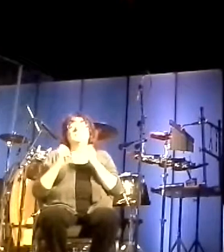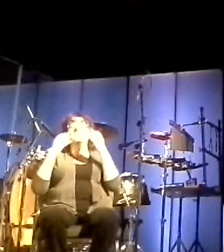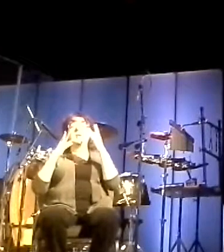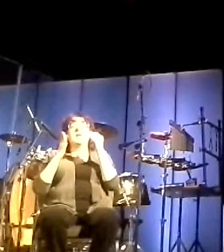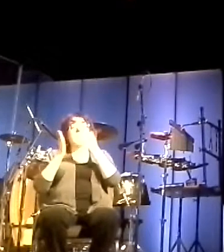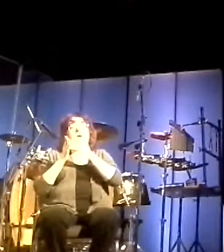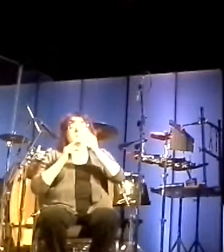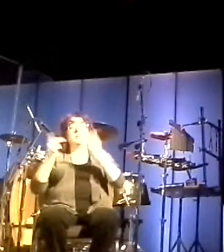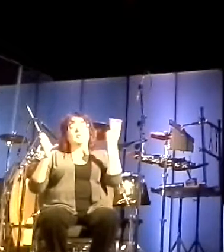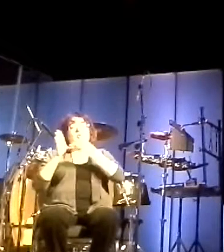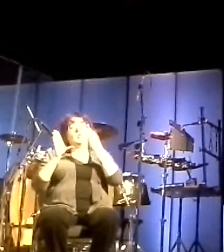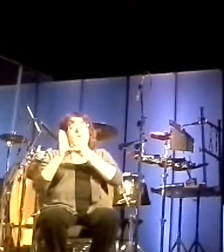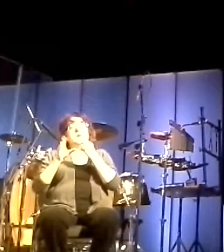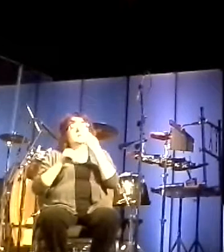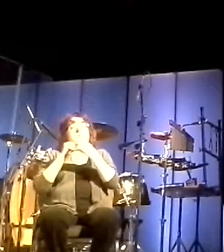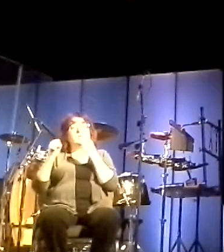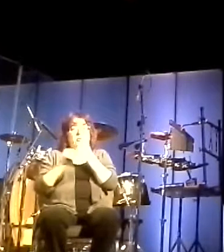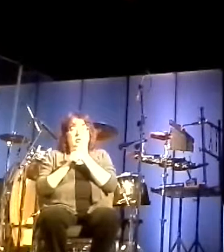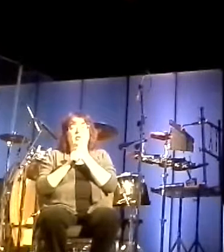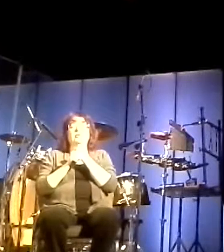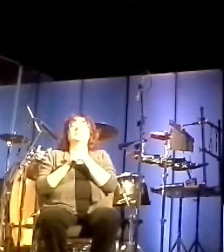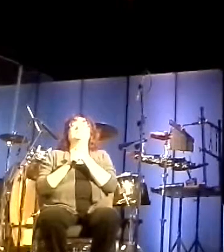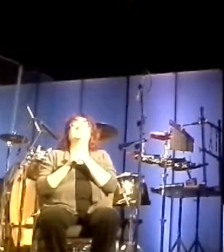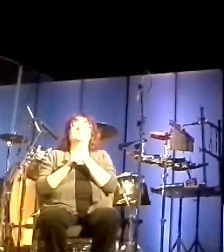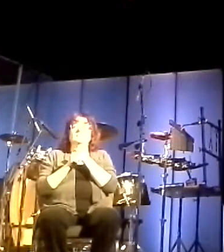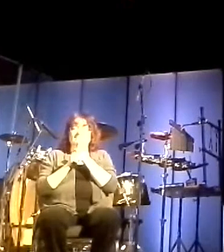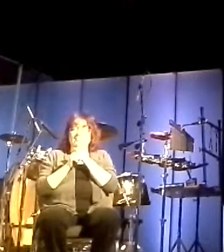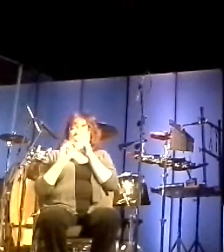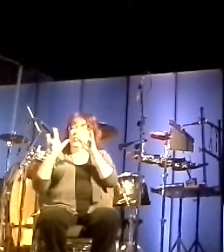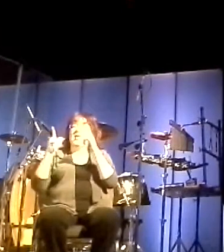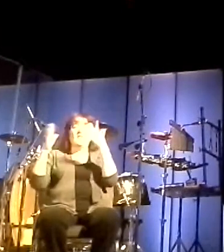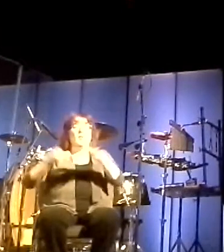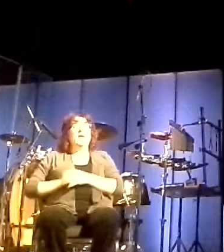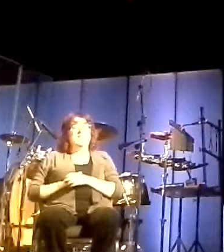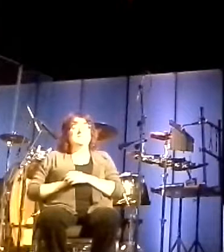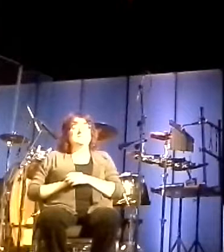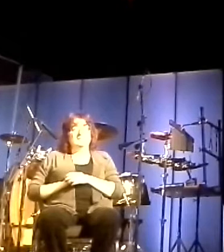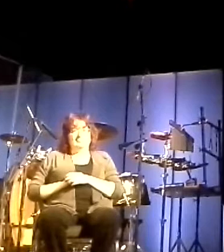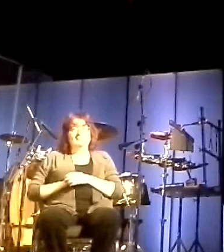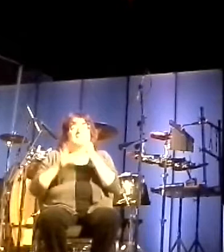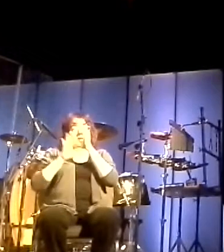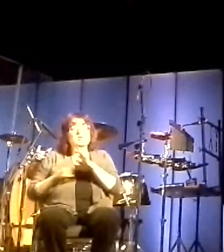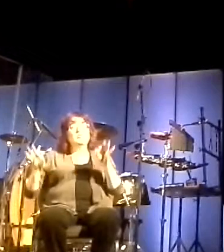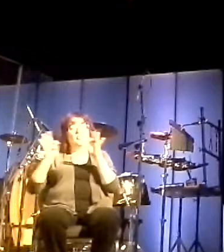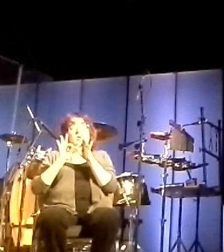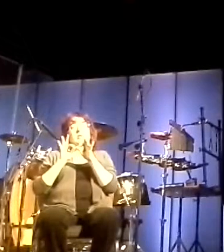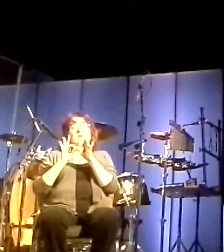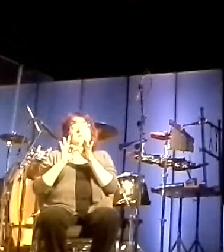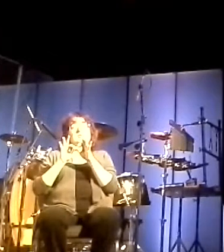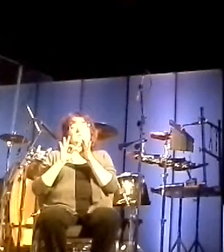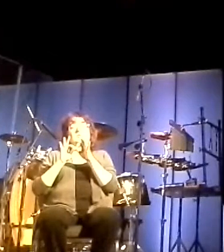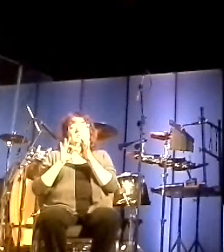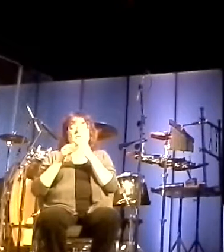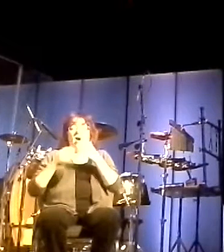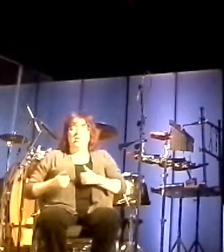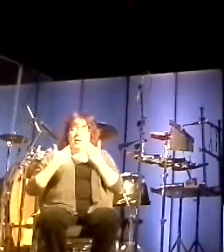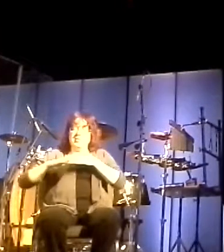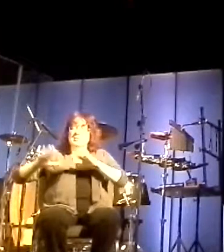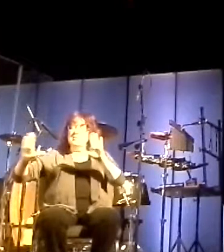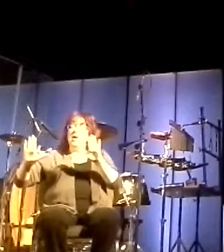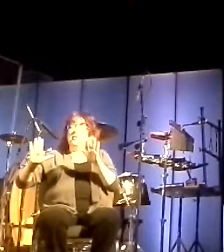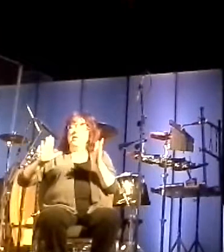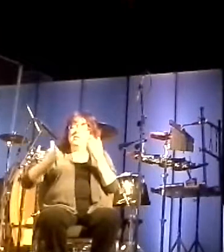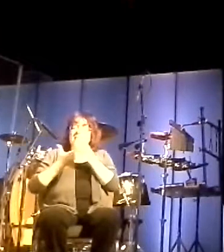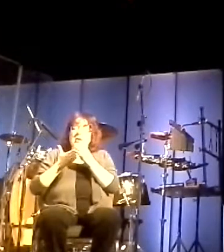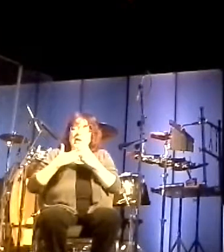And thousands of them are going for the next 2 years. We already love them, don't we? And it's worth it for us to give up parts of our life and to